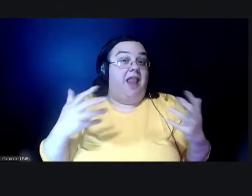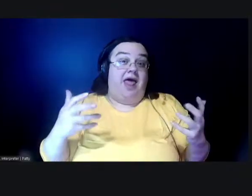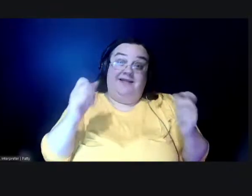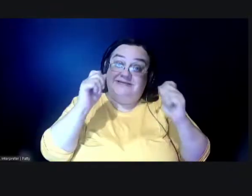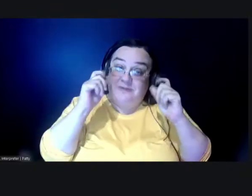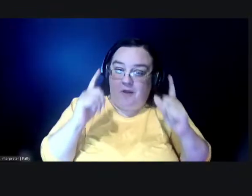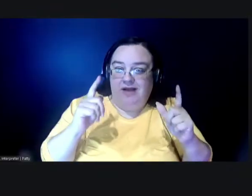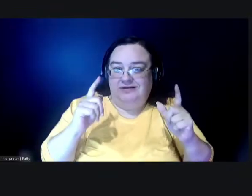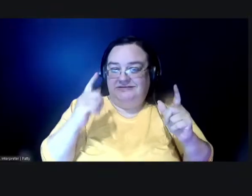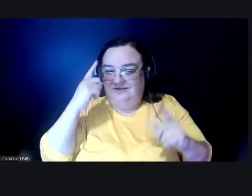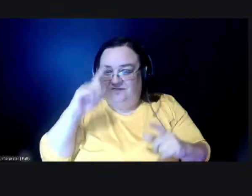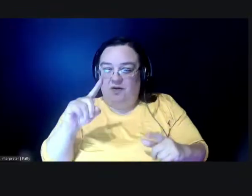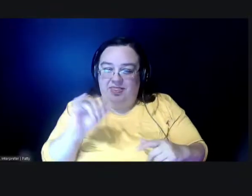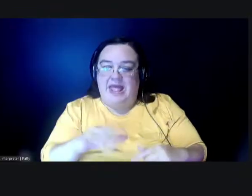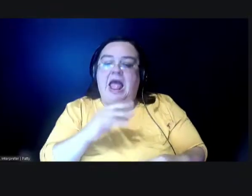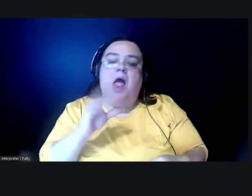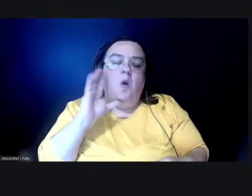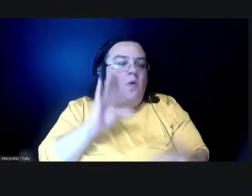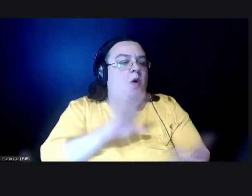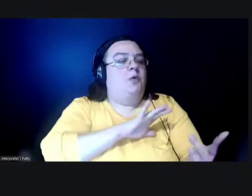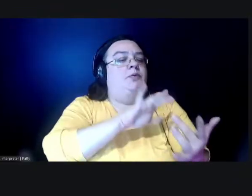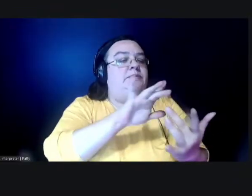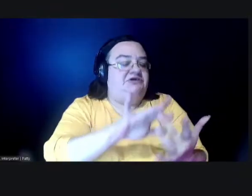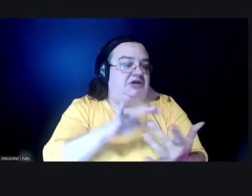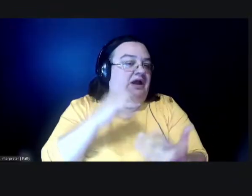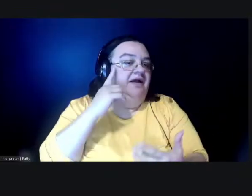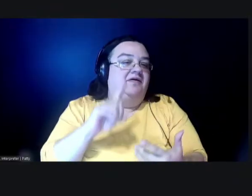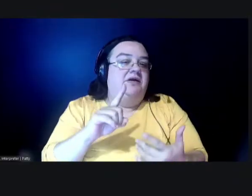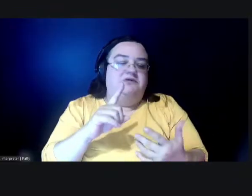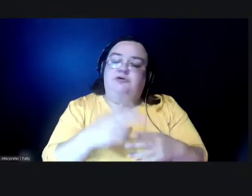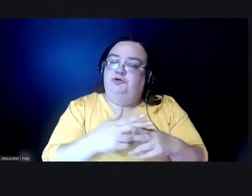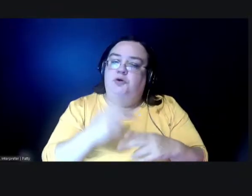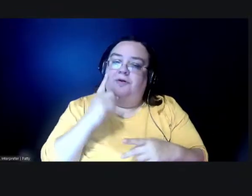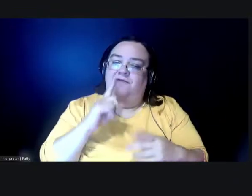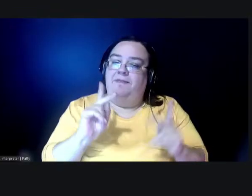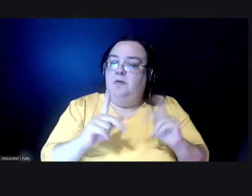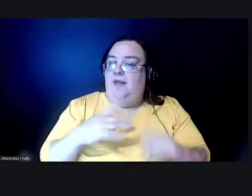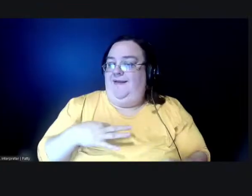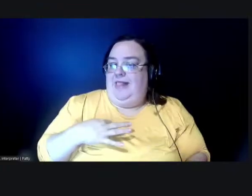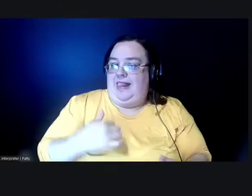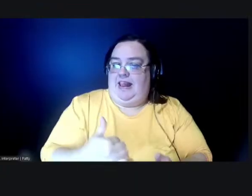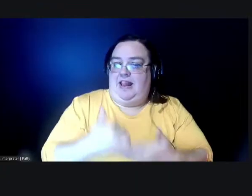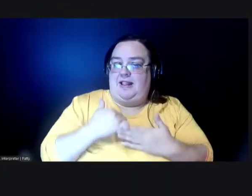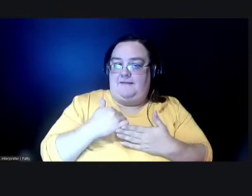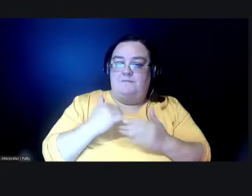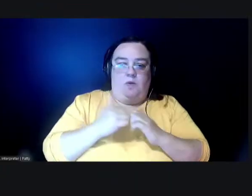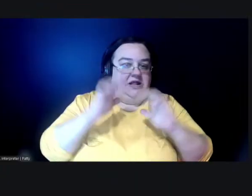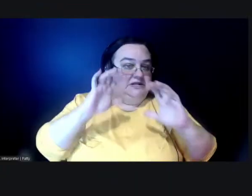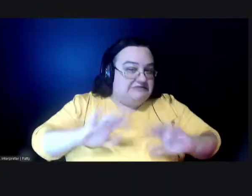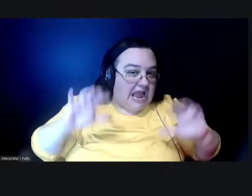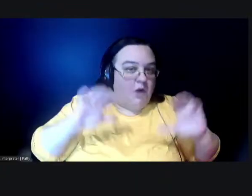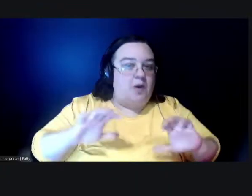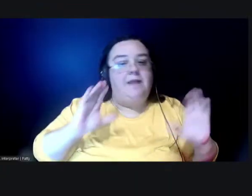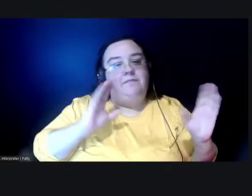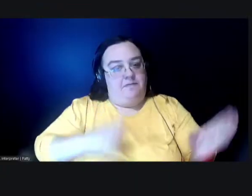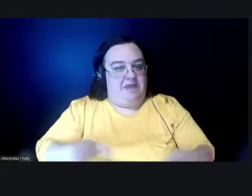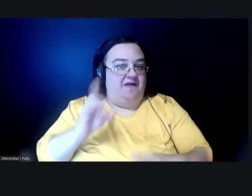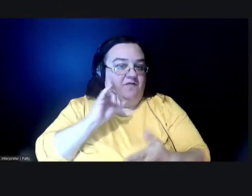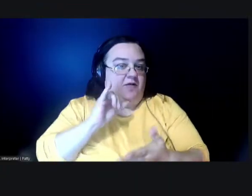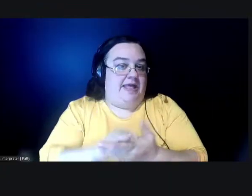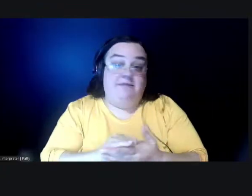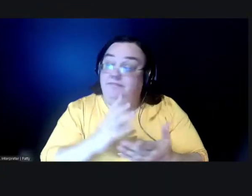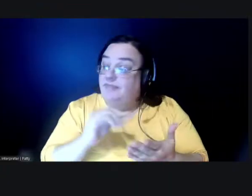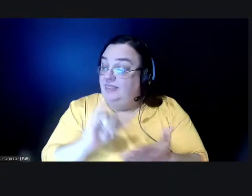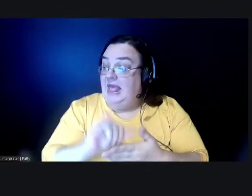store for it. And we'll be reaching out very shortly for volunteers to help us decorate and get ready. And that's it